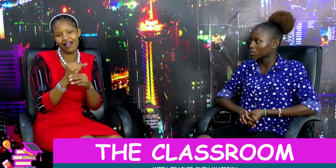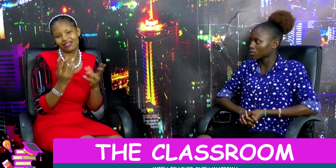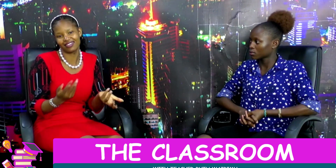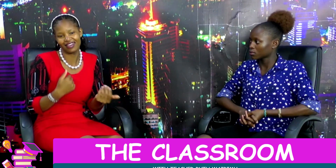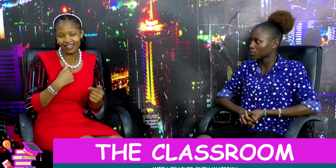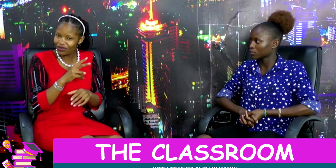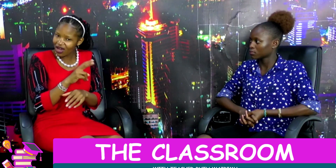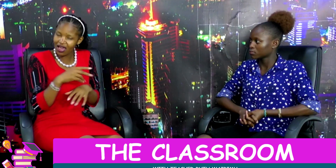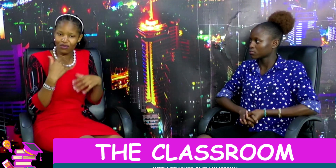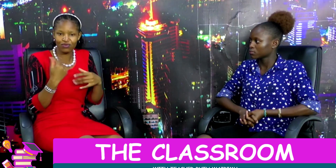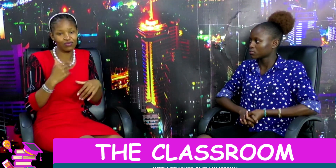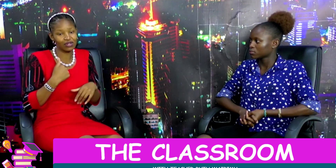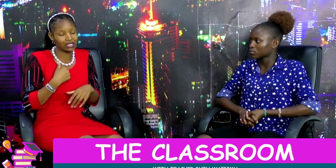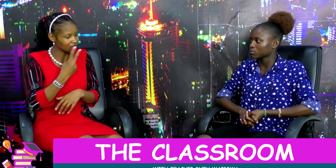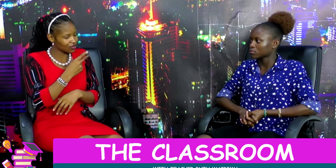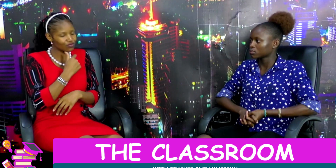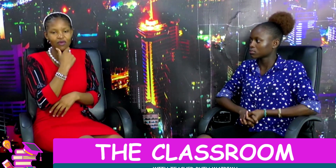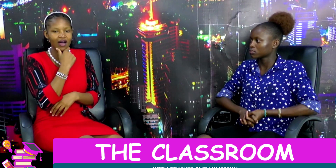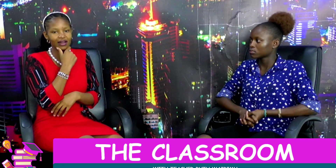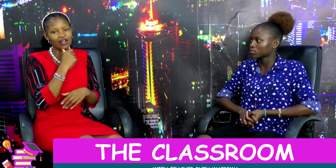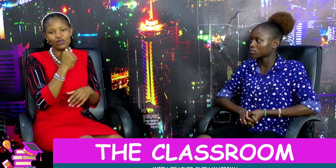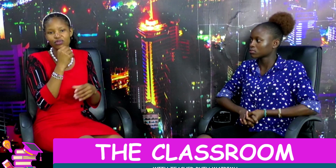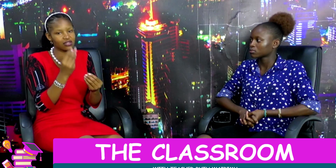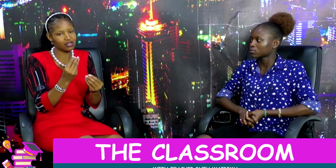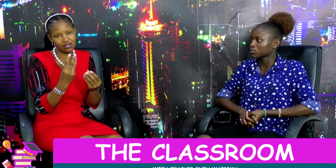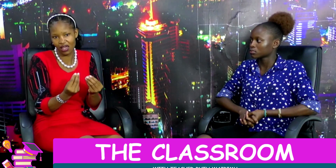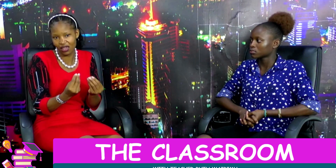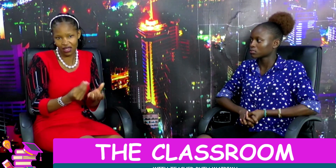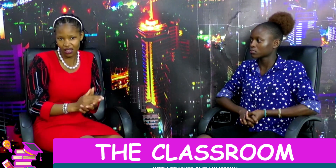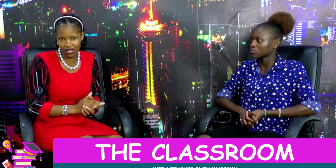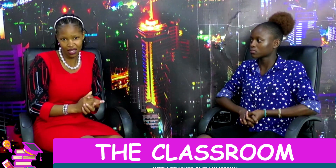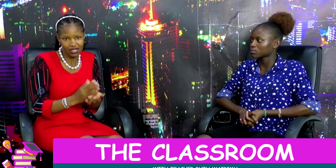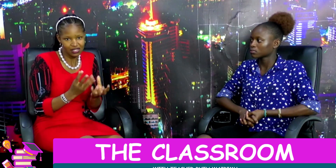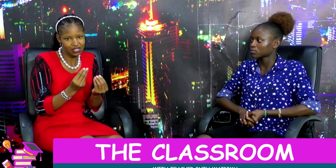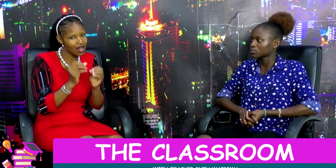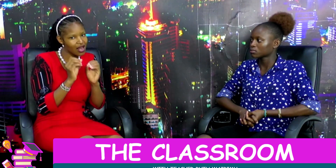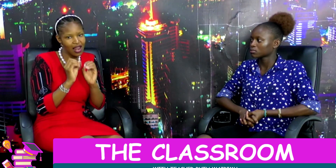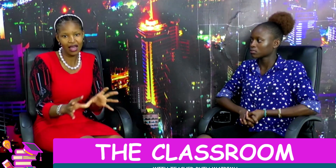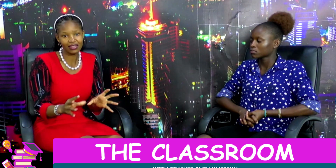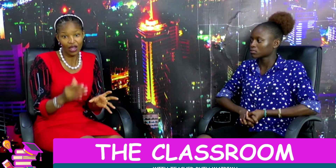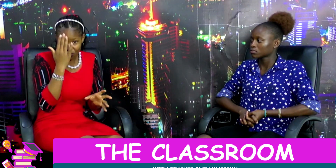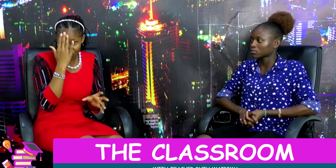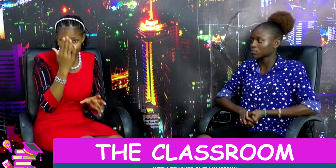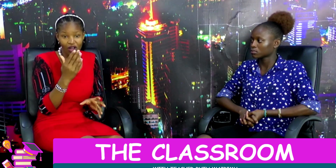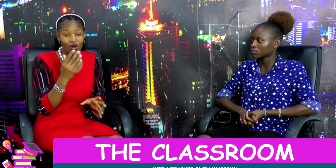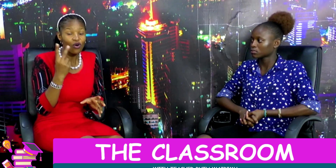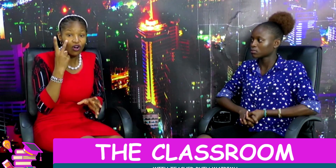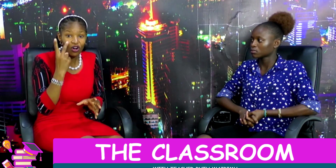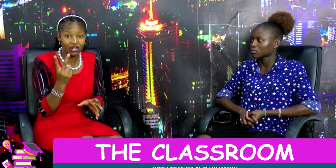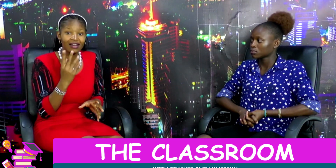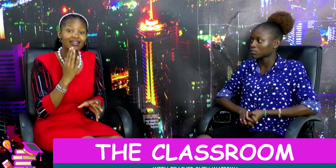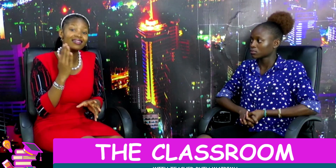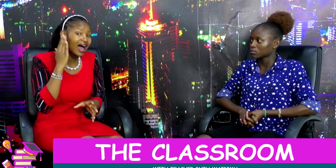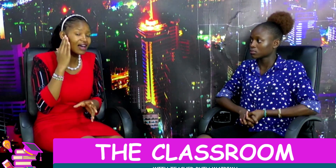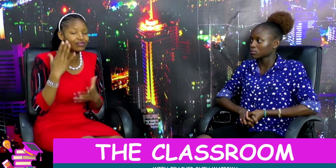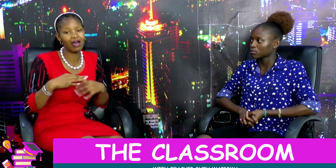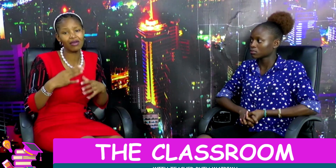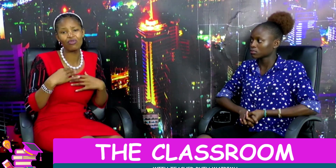children, it was quite hard. And sometimes deaf children get to be selfish, and that just shows us it has not been an easy journey. As